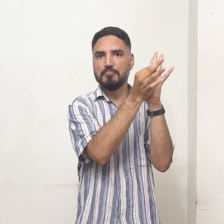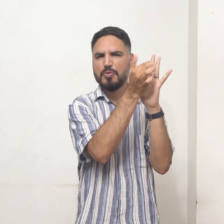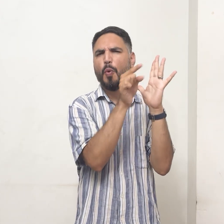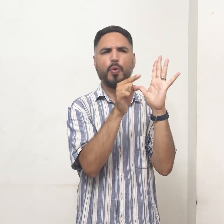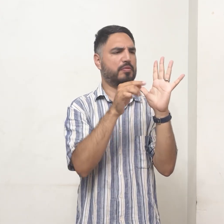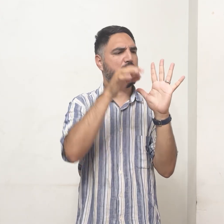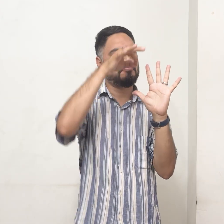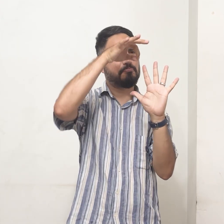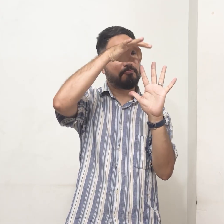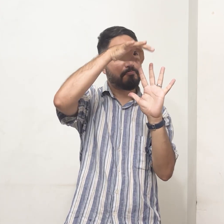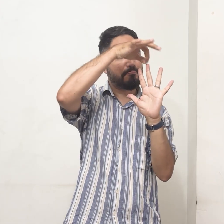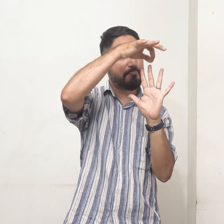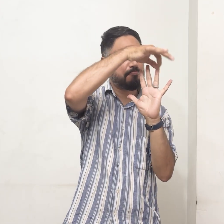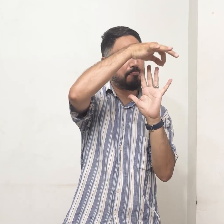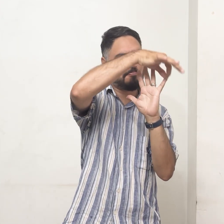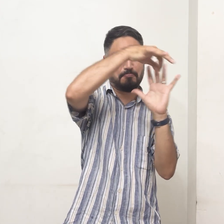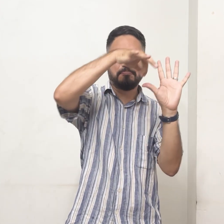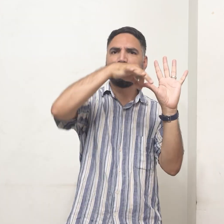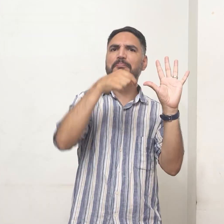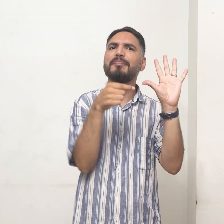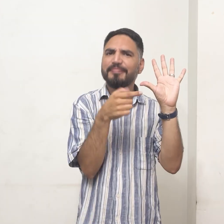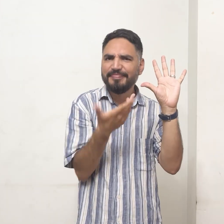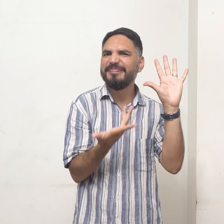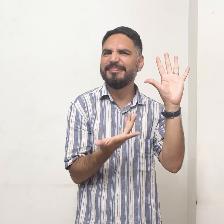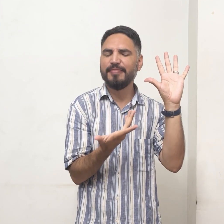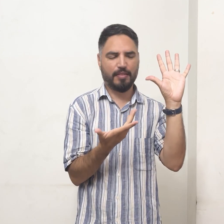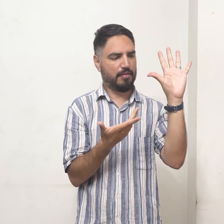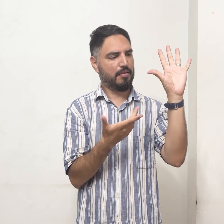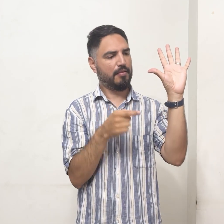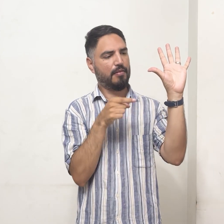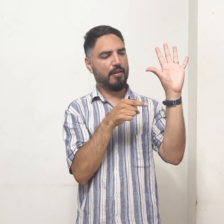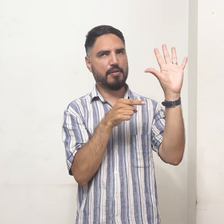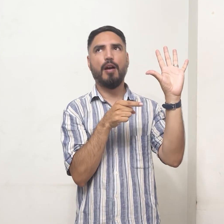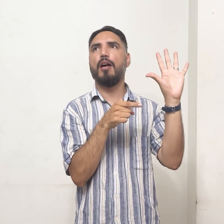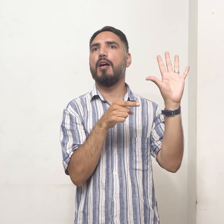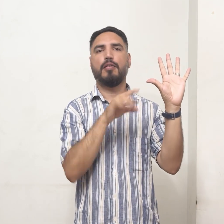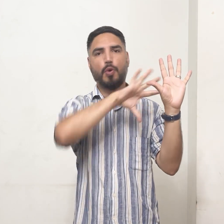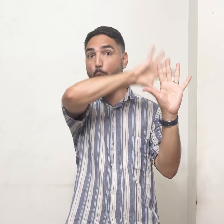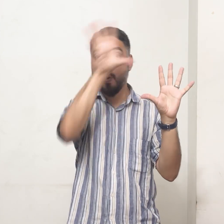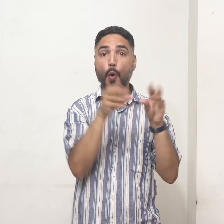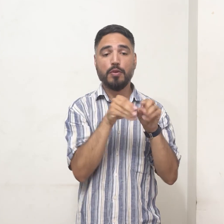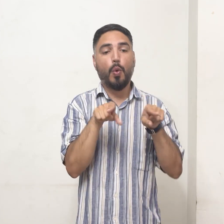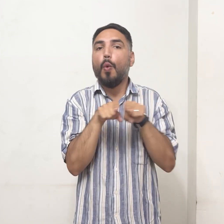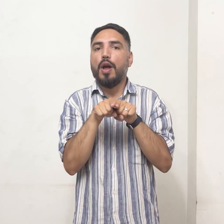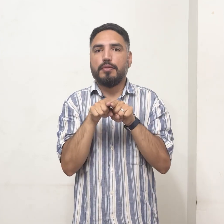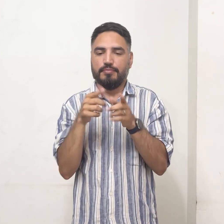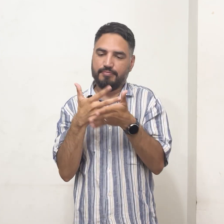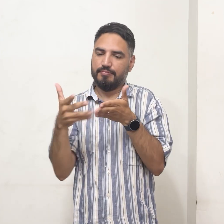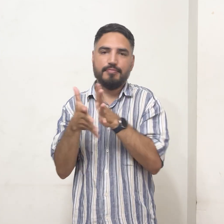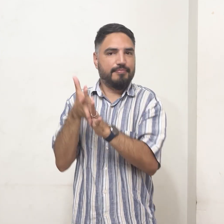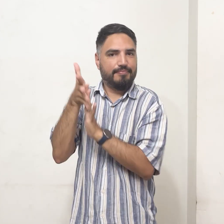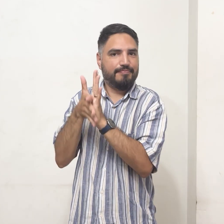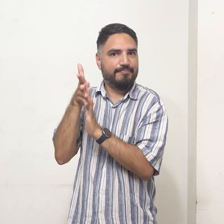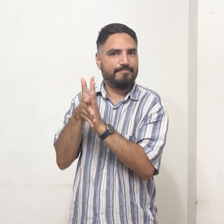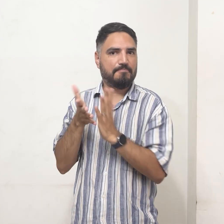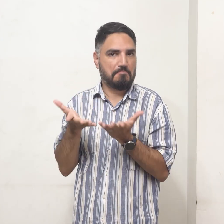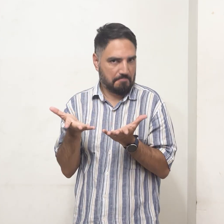different parts: the trunk, the branches, the leaves. And all of that together represents a language, right? But